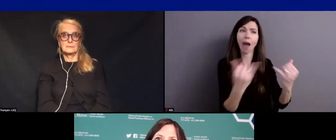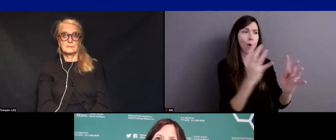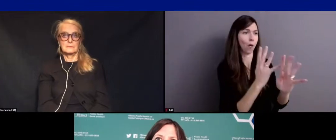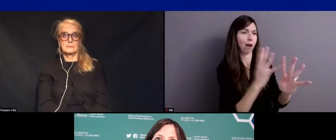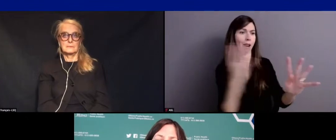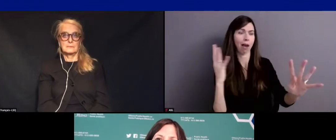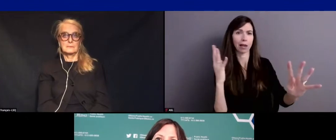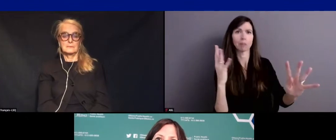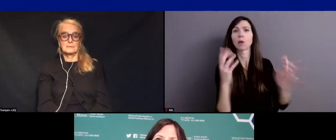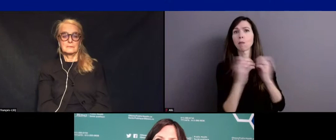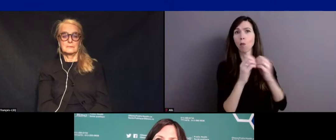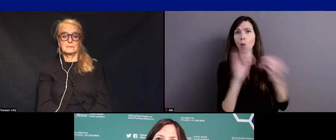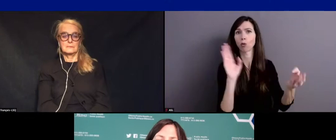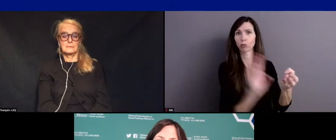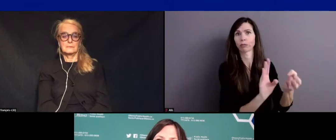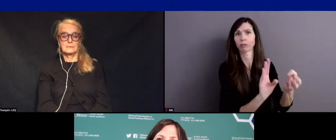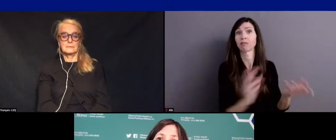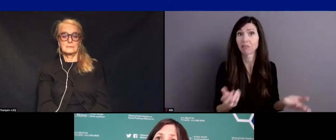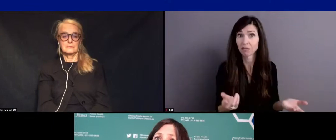shorter there? It's